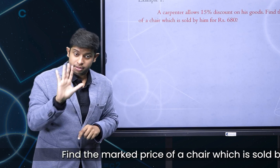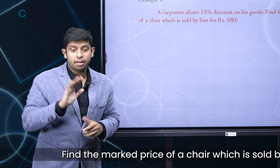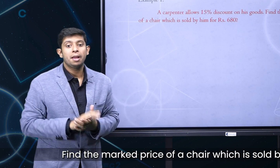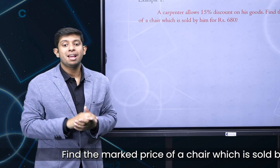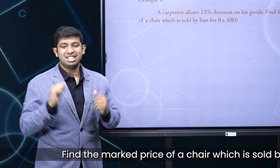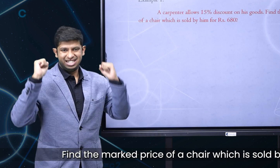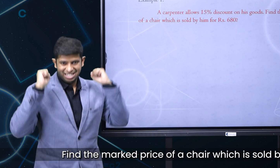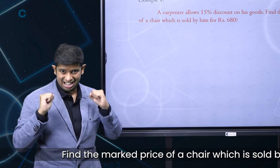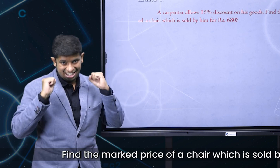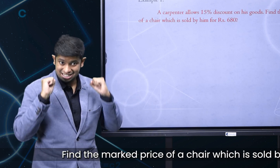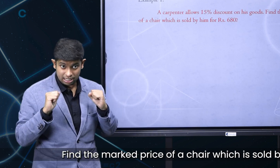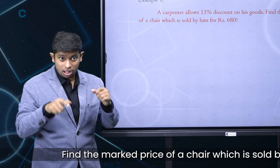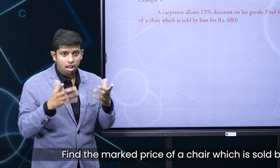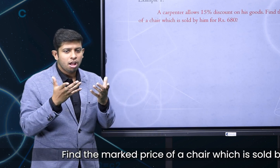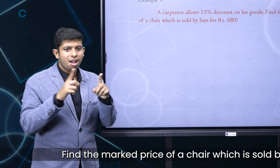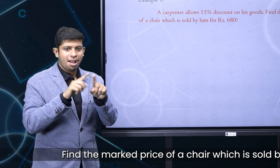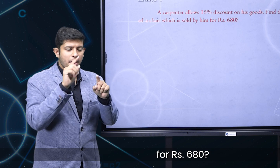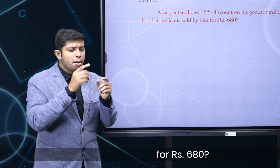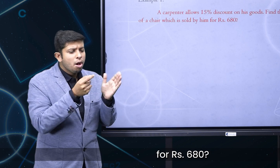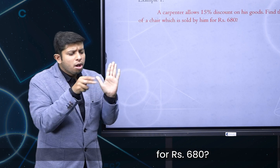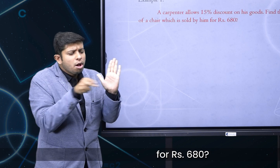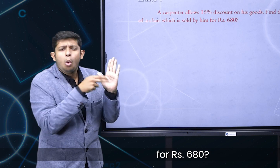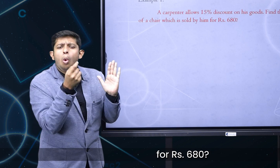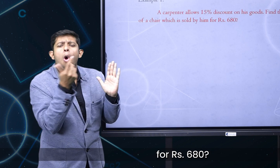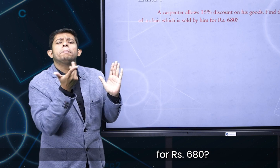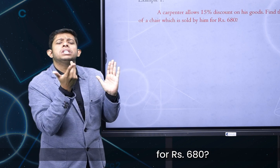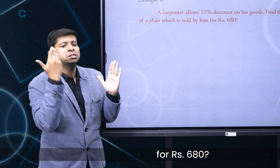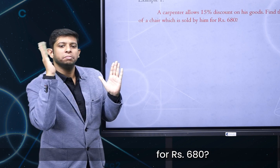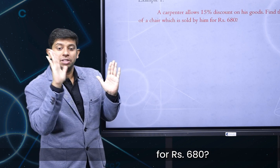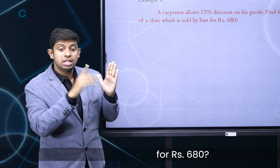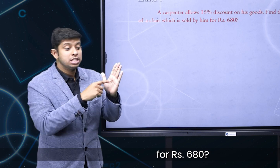marked price of a chair which is sold by him for rupees 680.